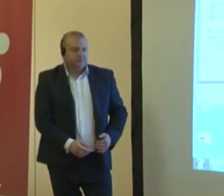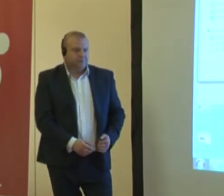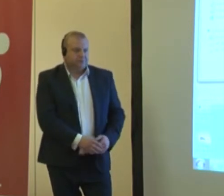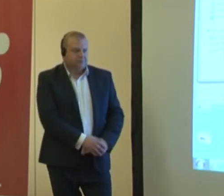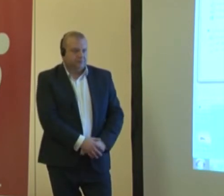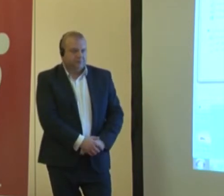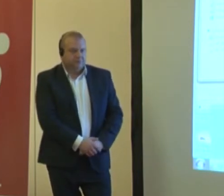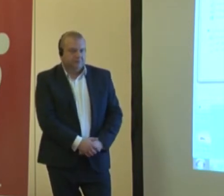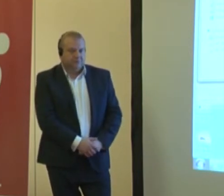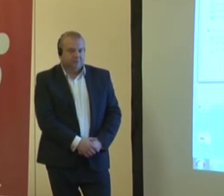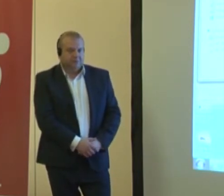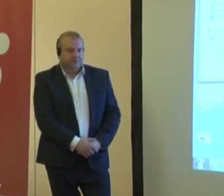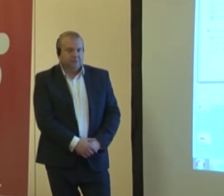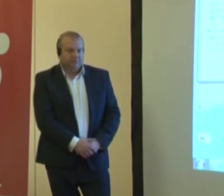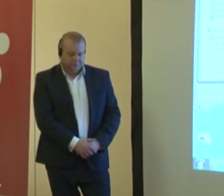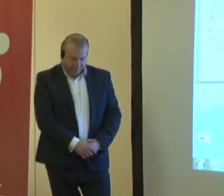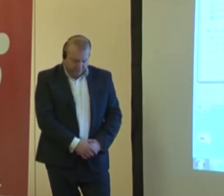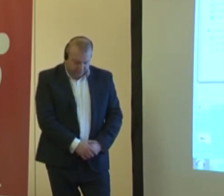It's not there.